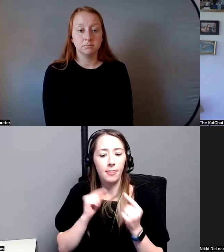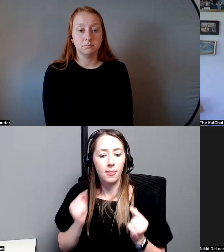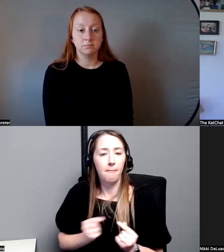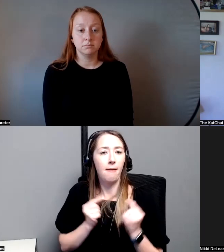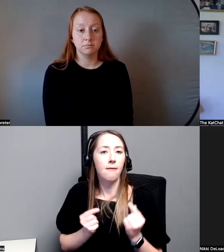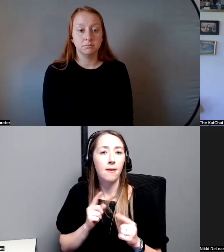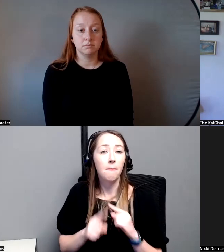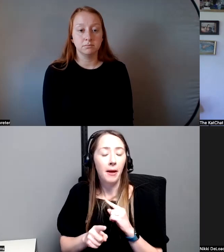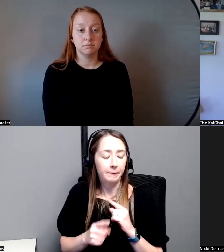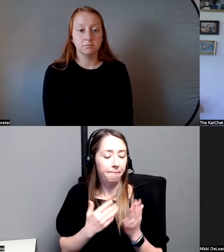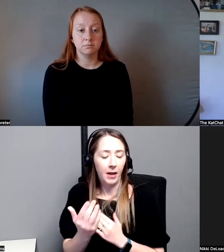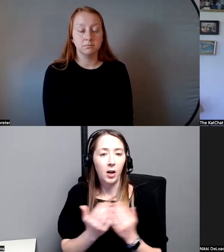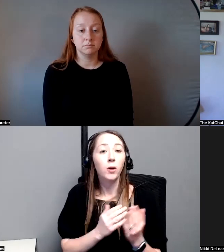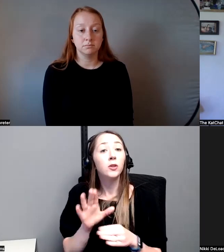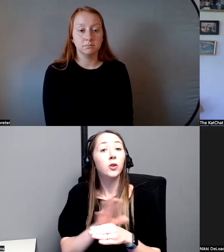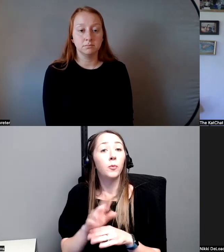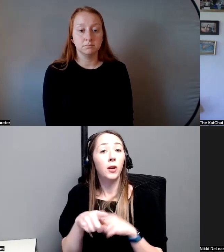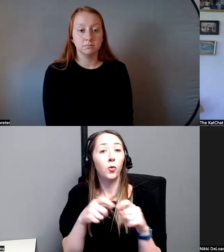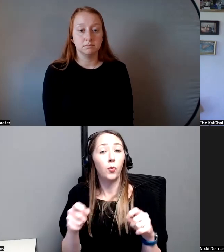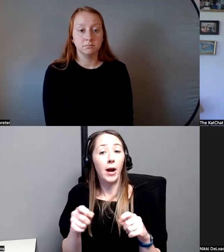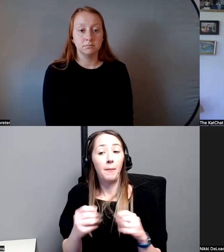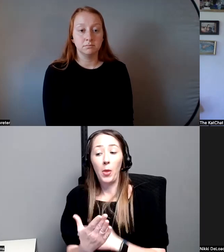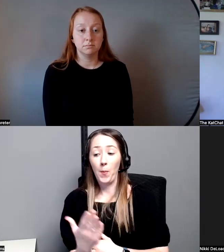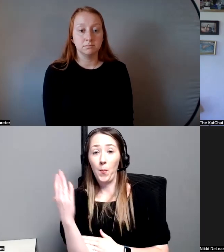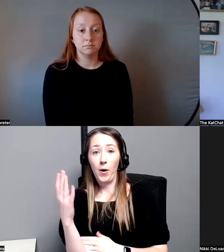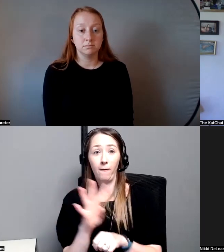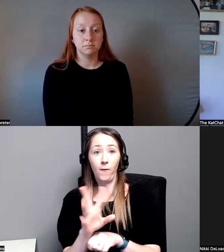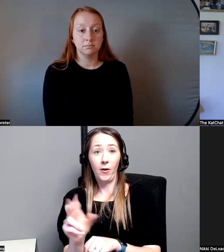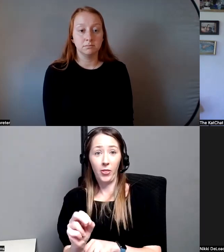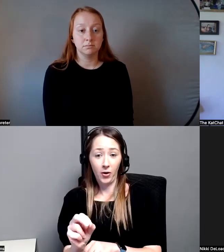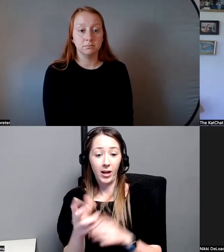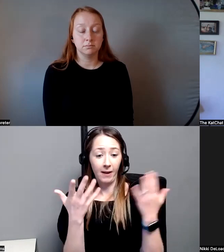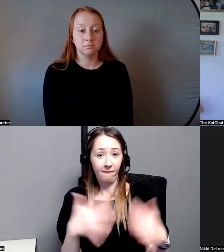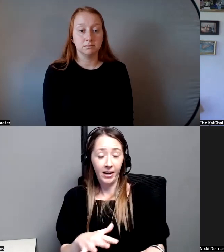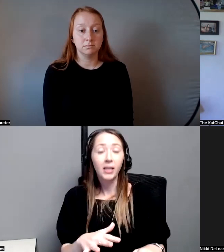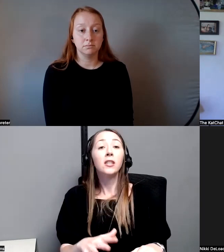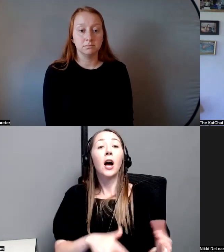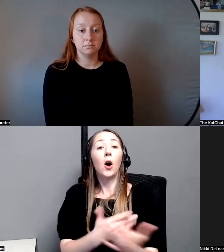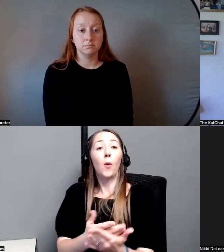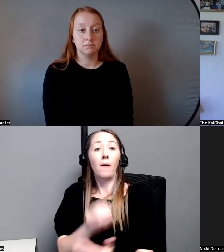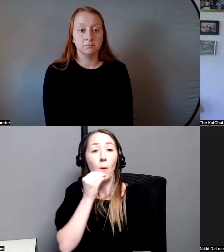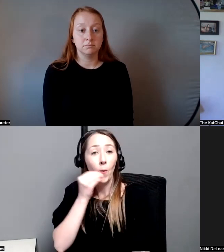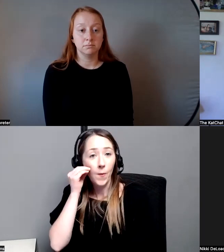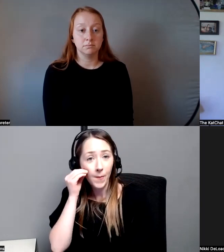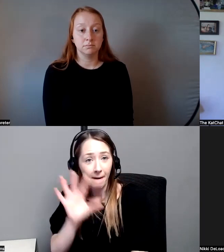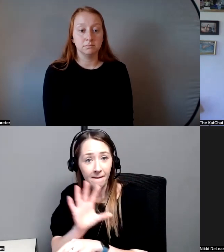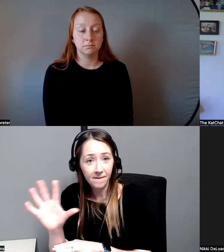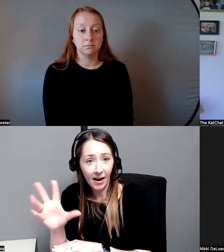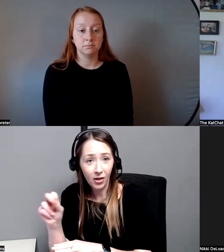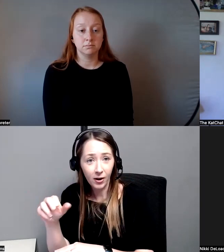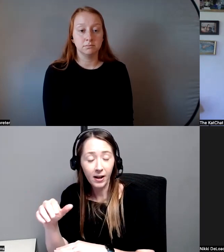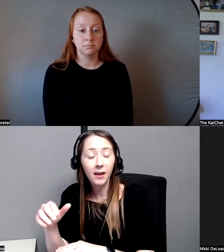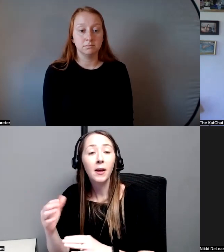we wrapped the movie at 4:30 in the morning. I got back to the house about 5, got to bed about 5:30 in the